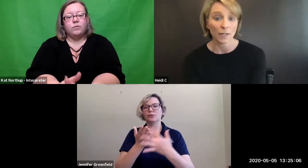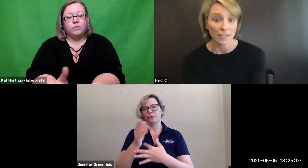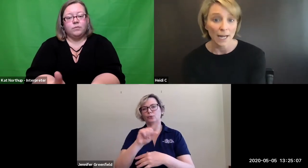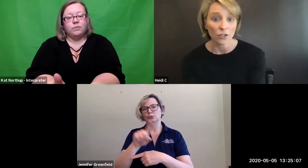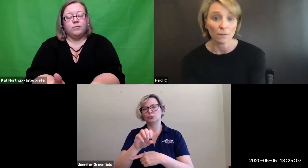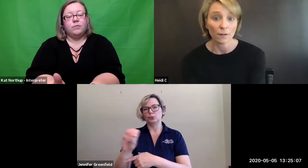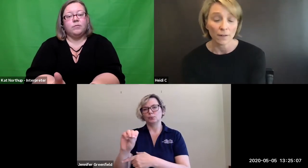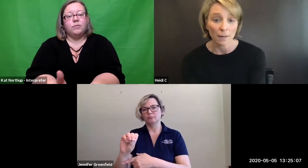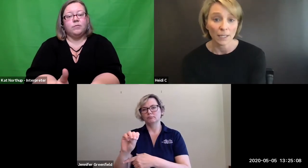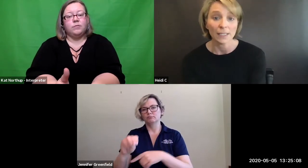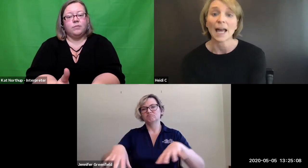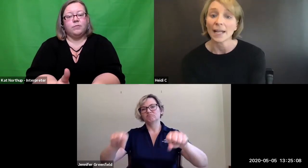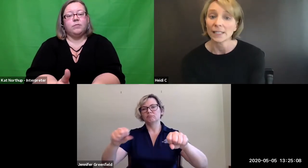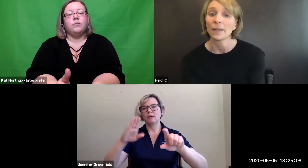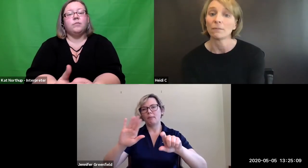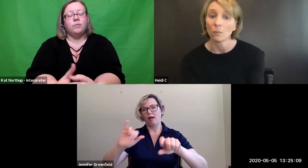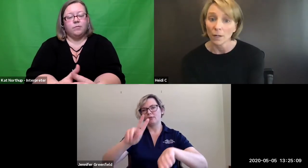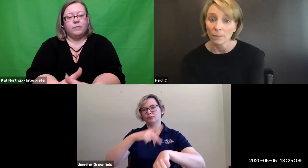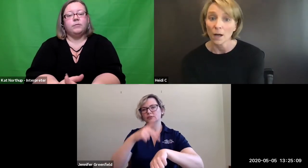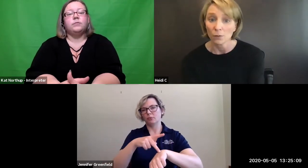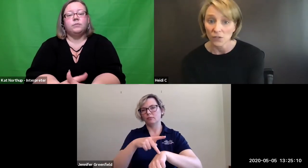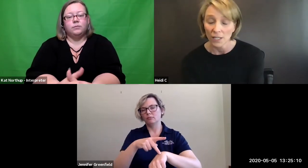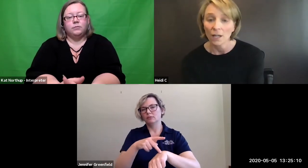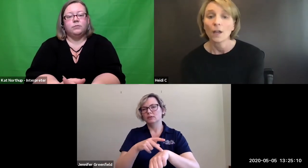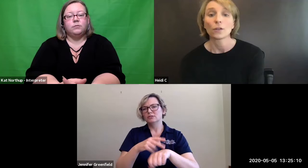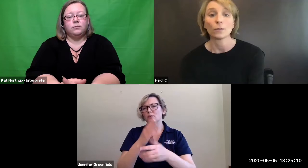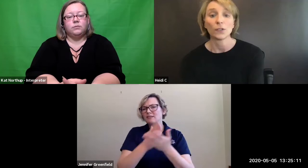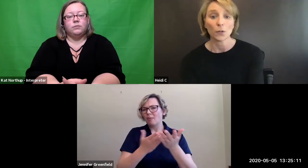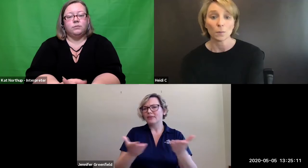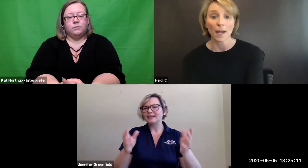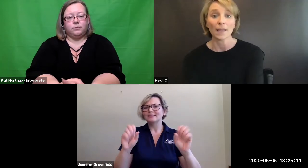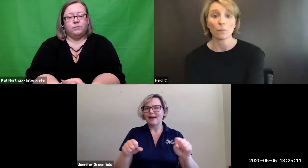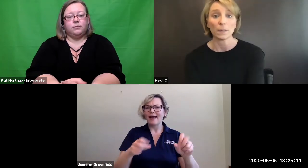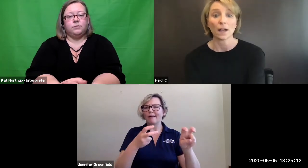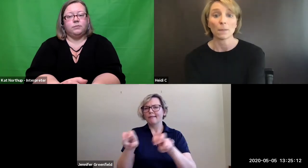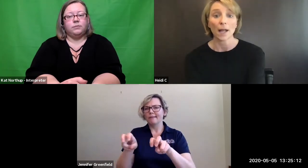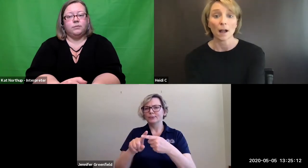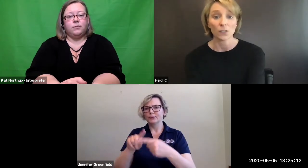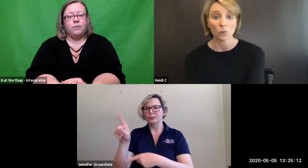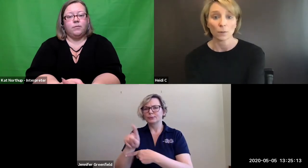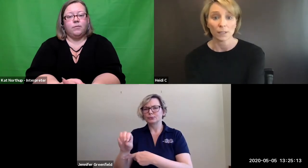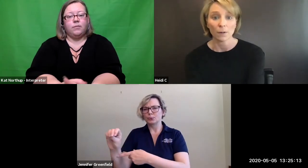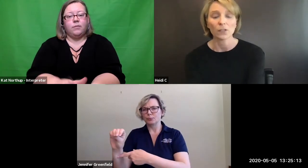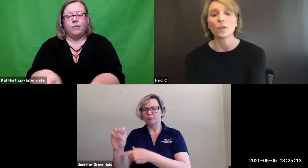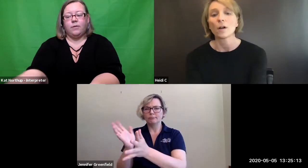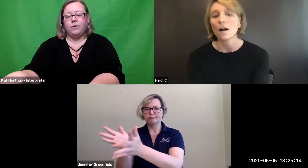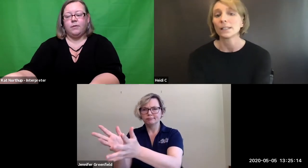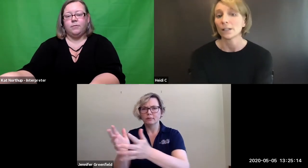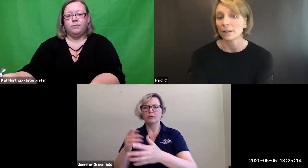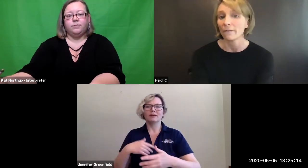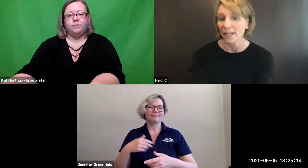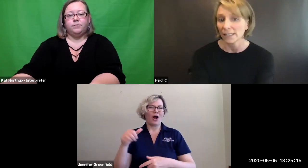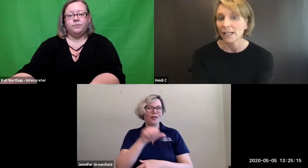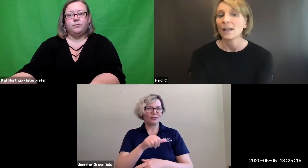an orientation for families. That is something we will be hosting through Zoom, and that will be done by our school principal. So there are